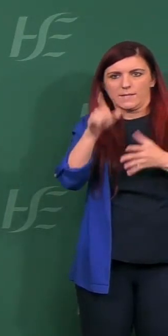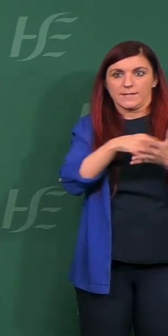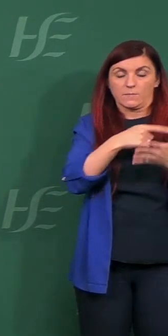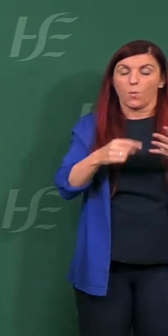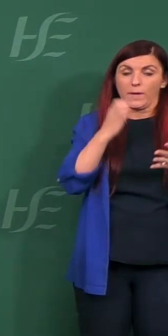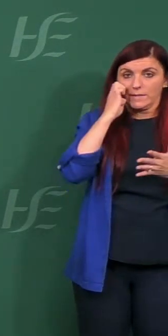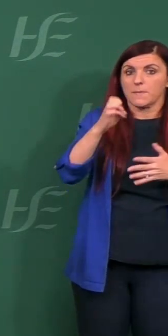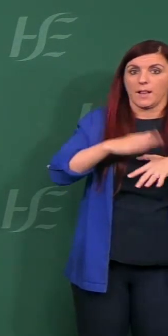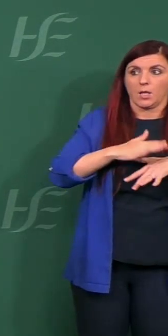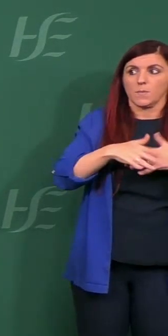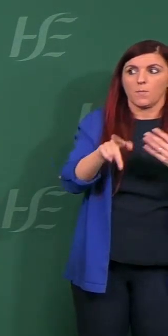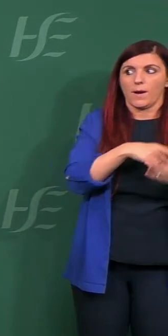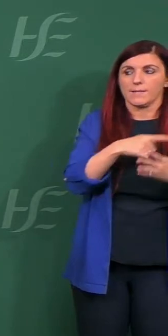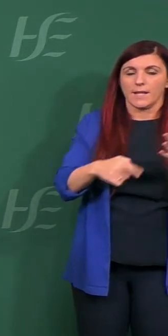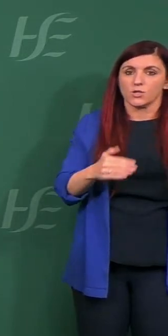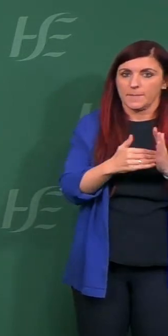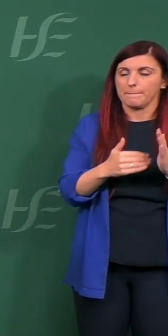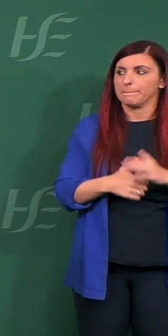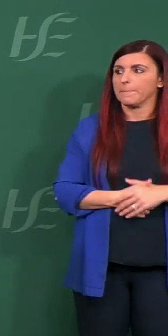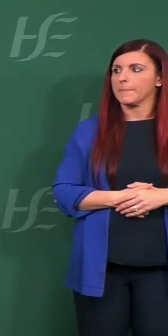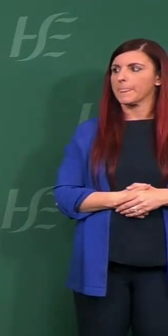absolutely.